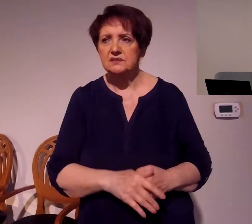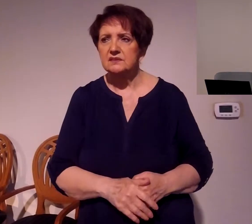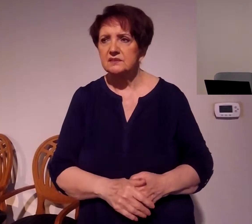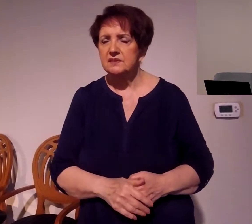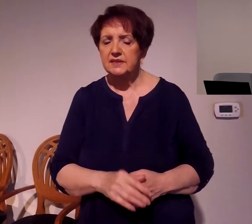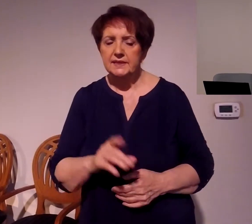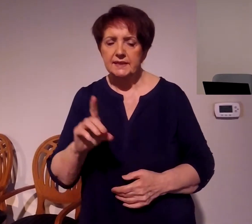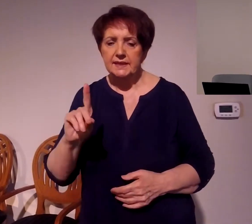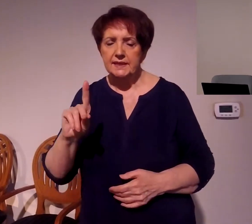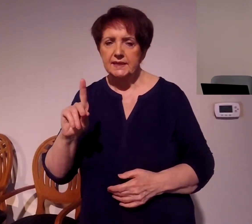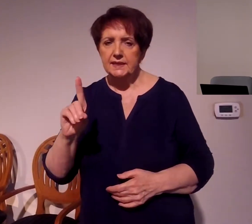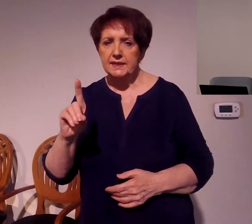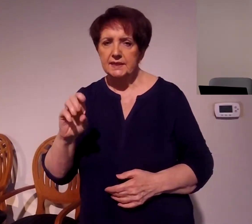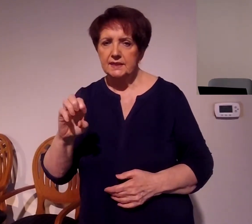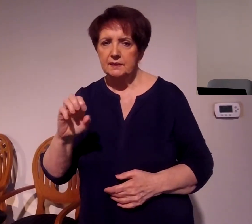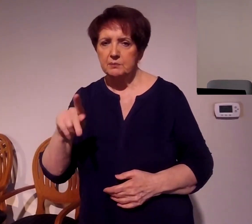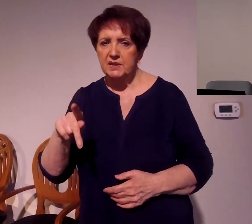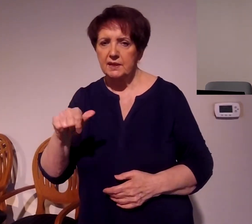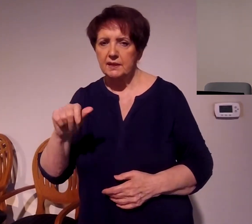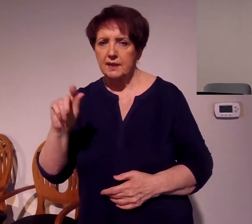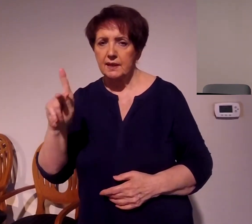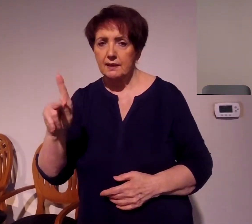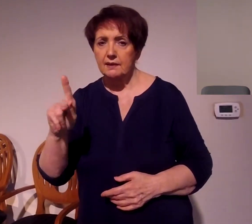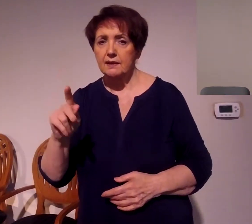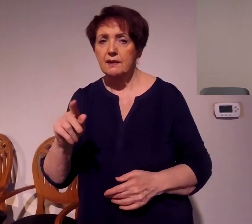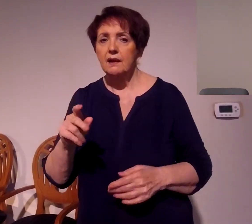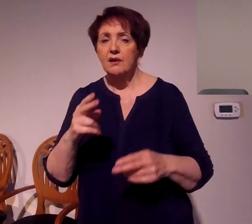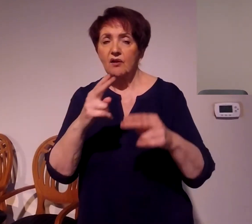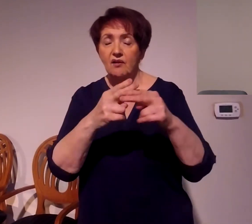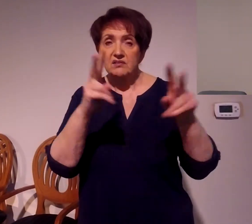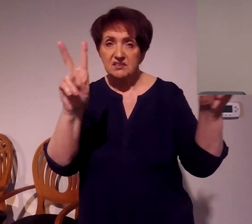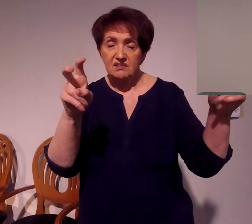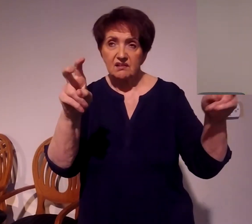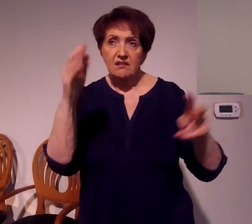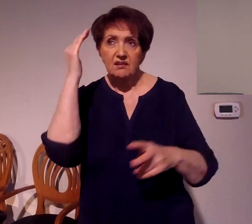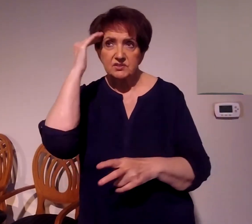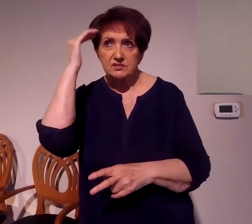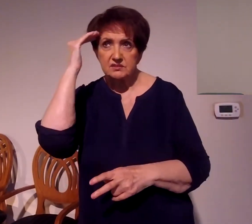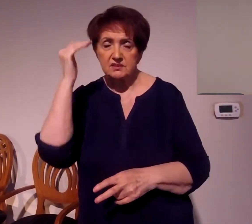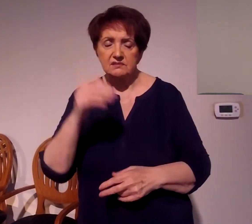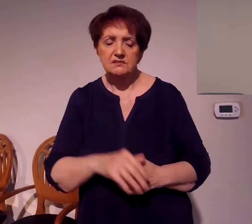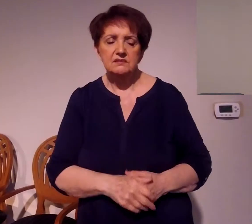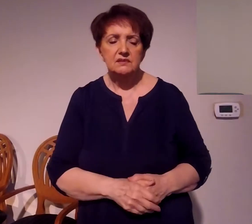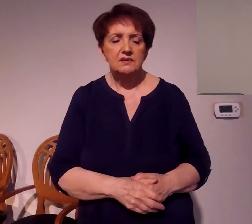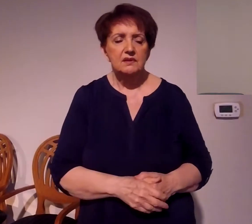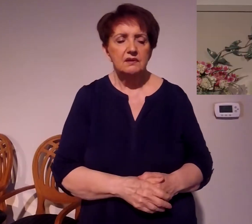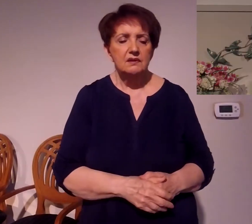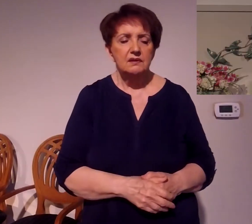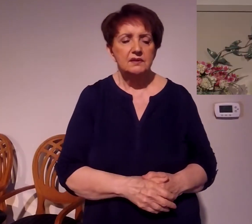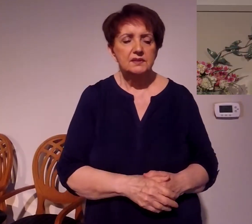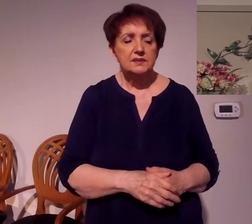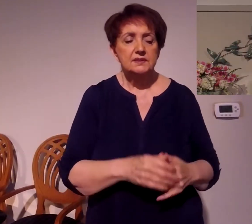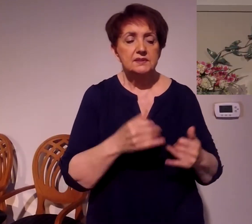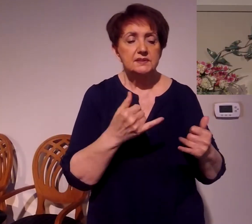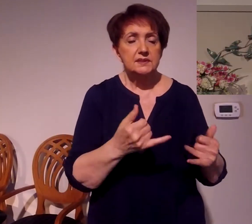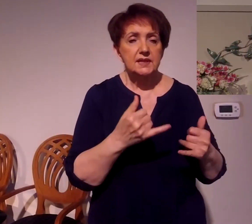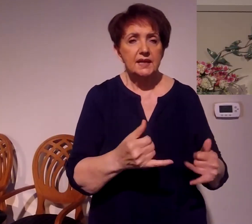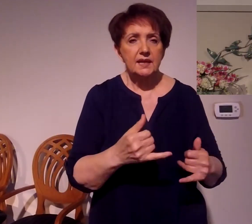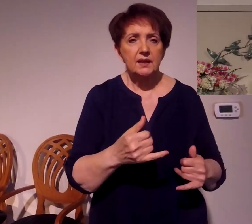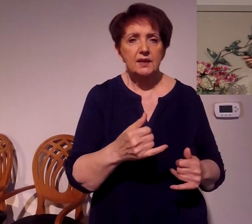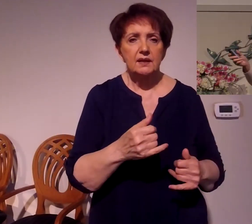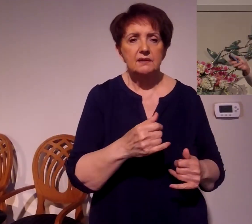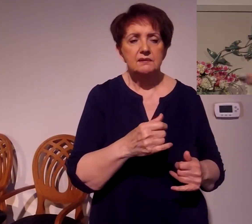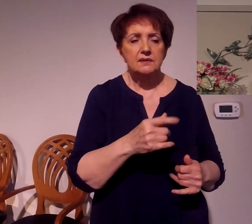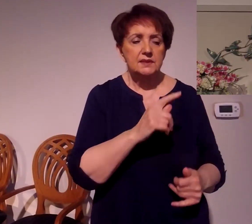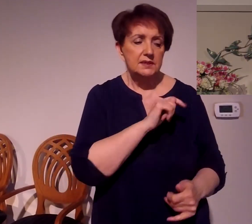Deepak Chopra calls it consciousness. Thomas Troward calls it intelligence. We would today call it consciousness, that this